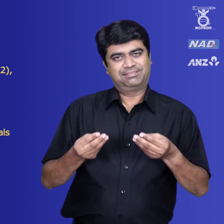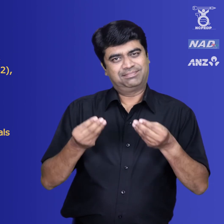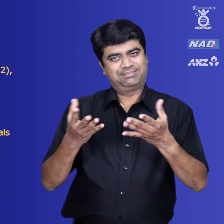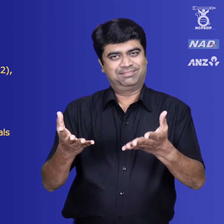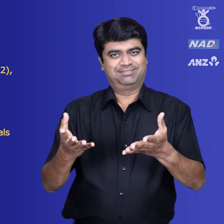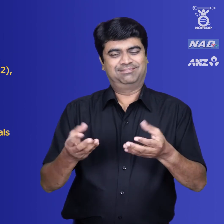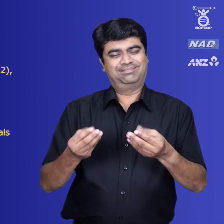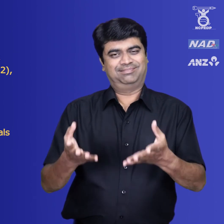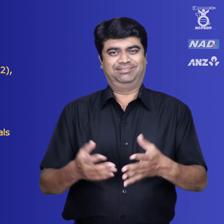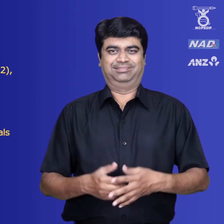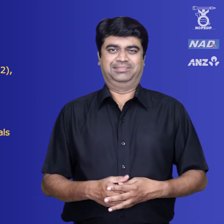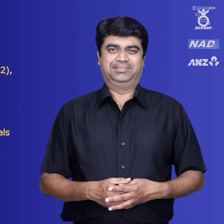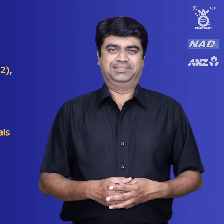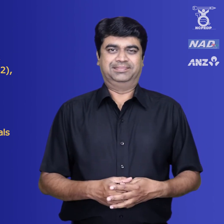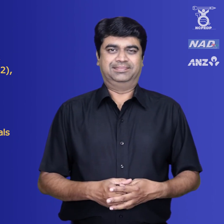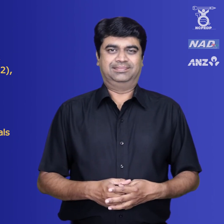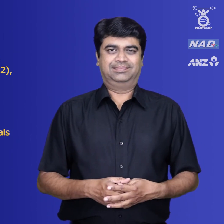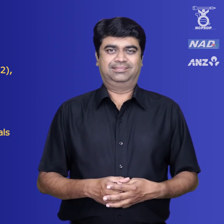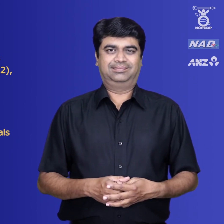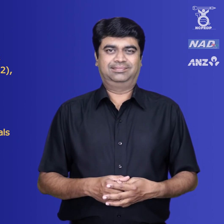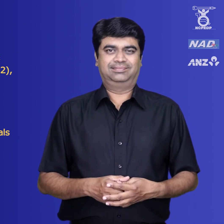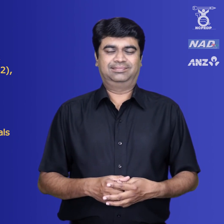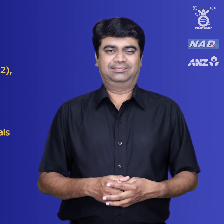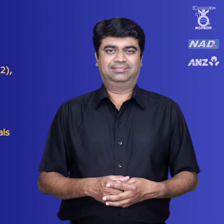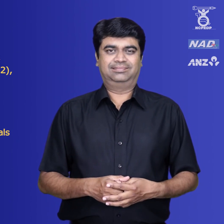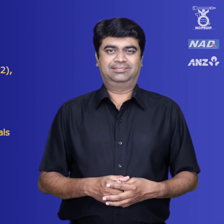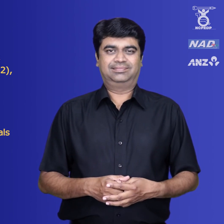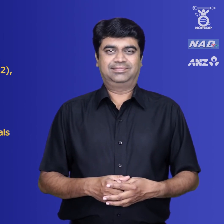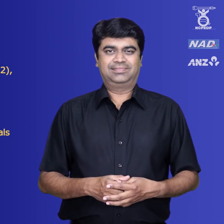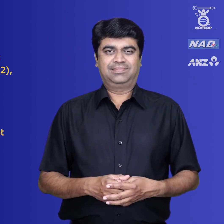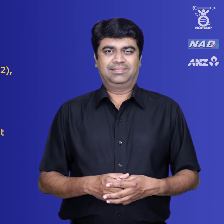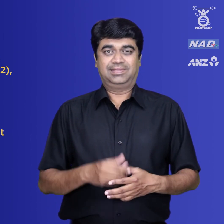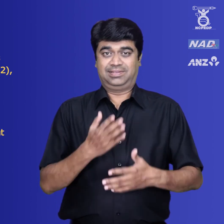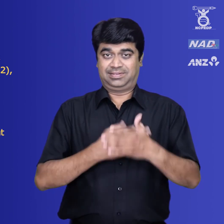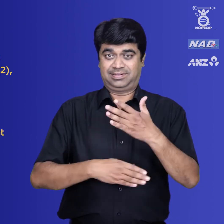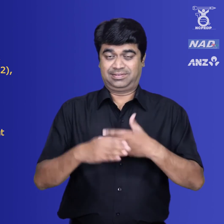effective participation of all persons with disabilities.